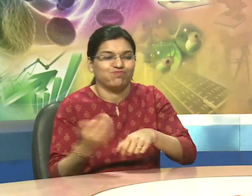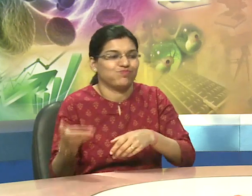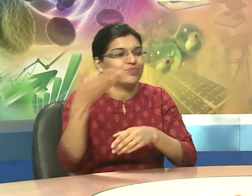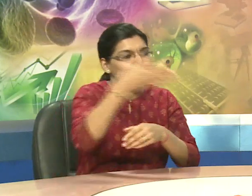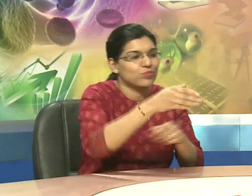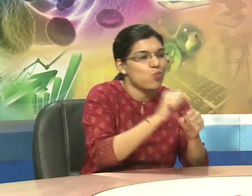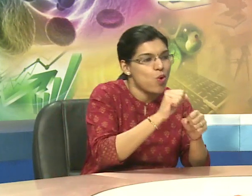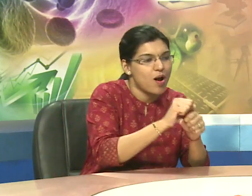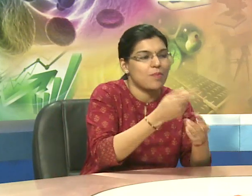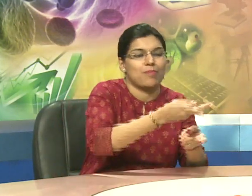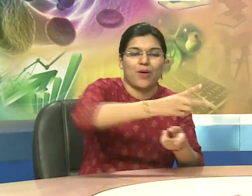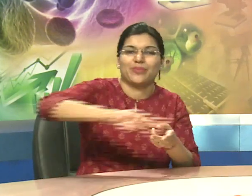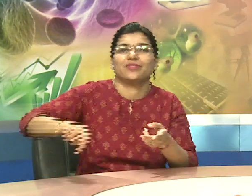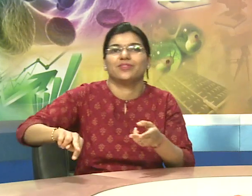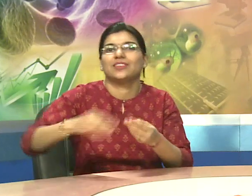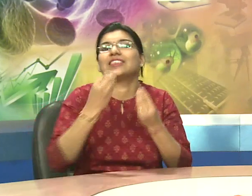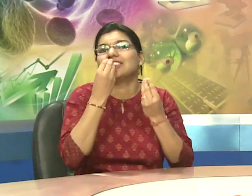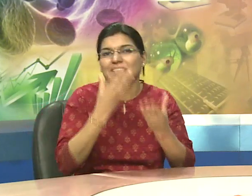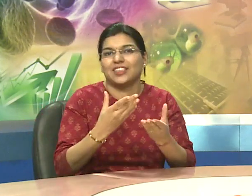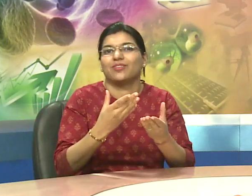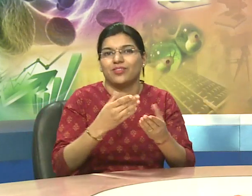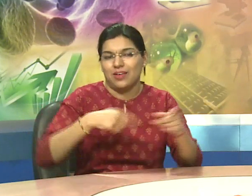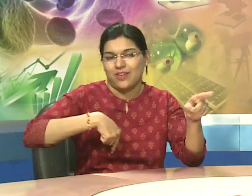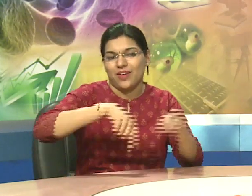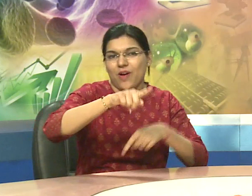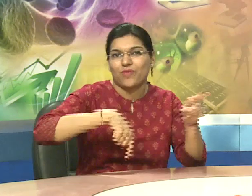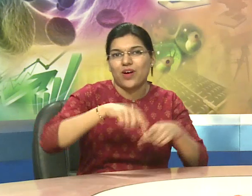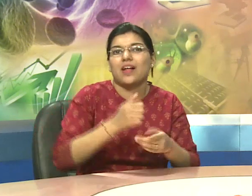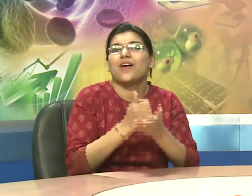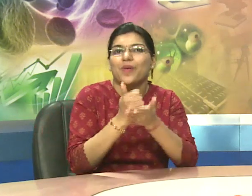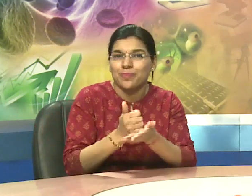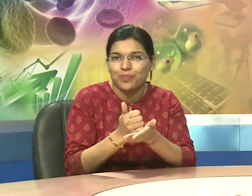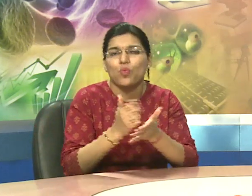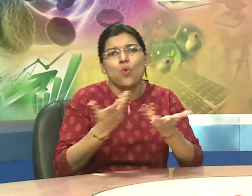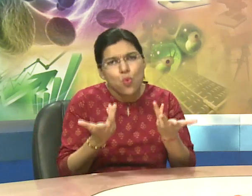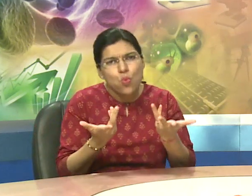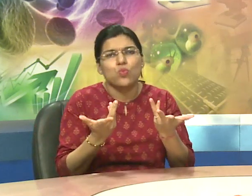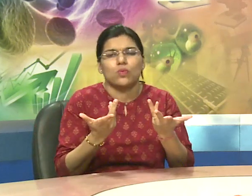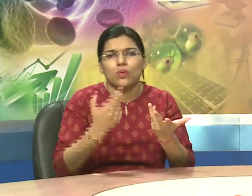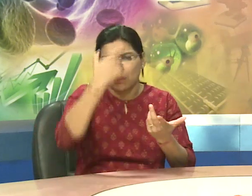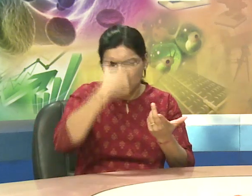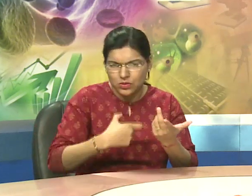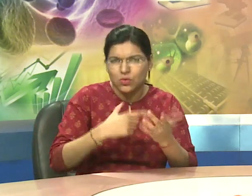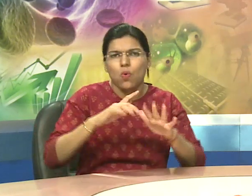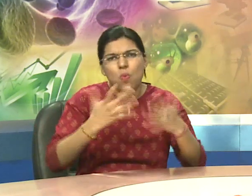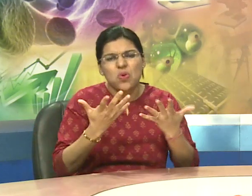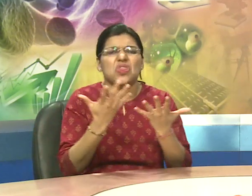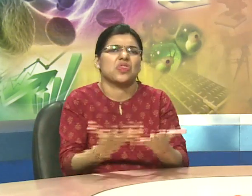river in between my village and town. So how I travel? I travel in boat from